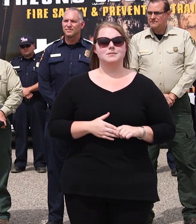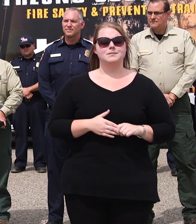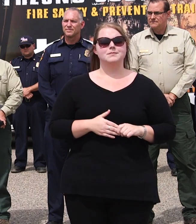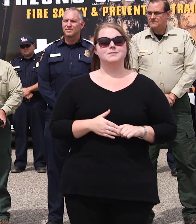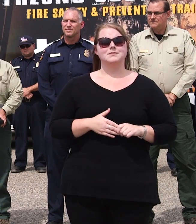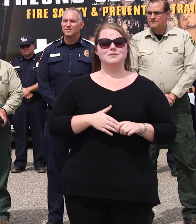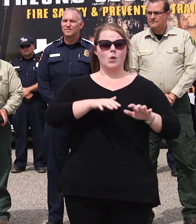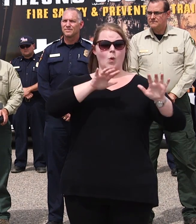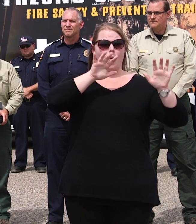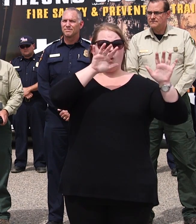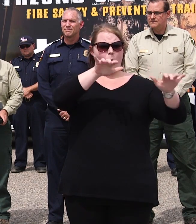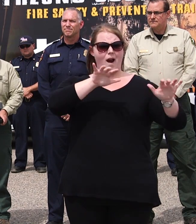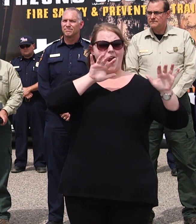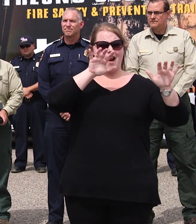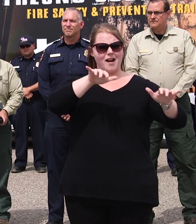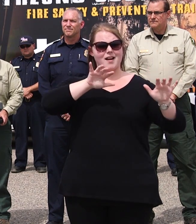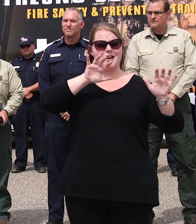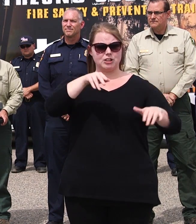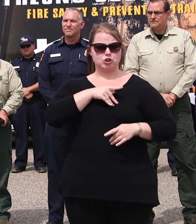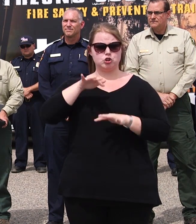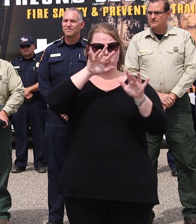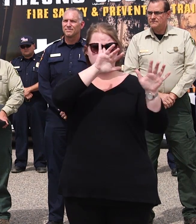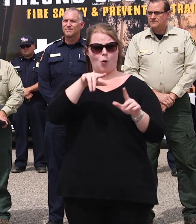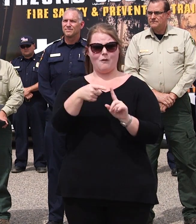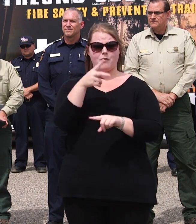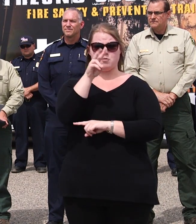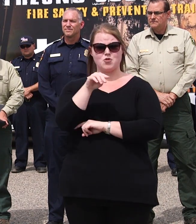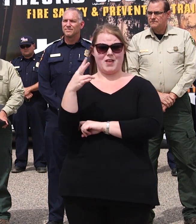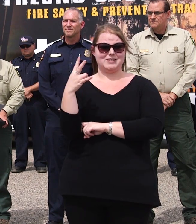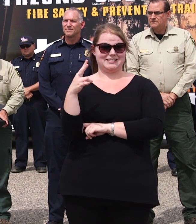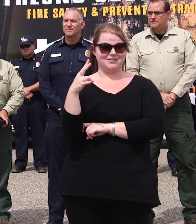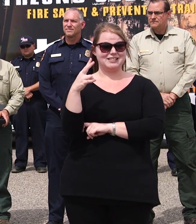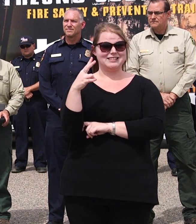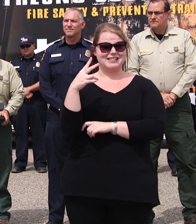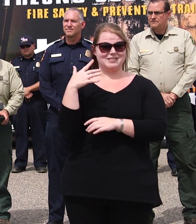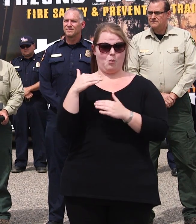average rainfall and snowpack in 2017